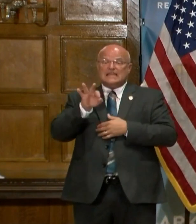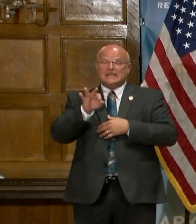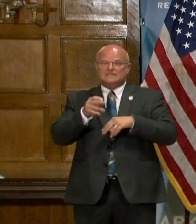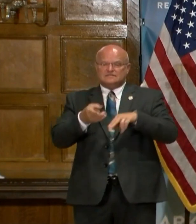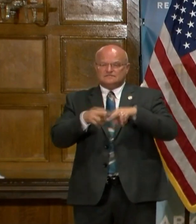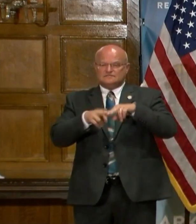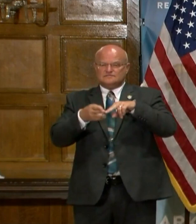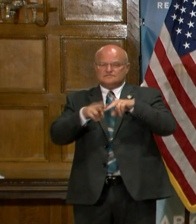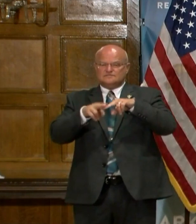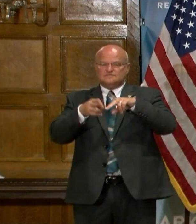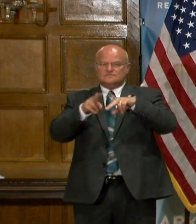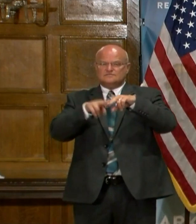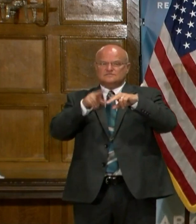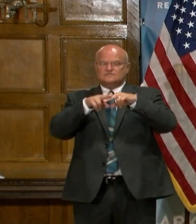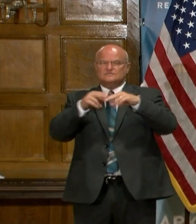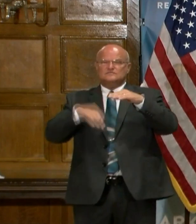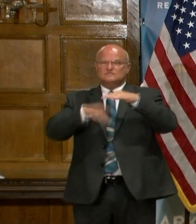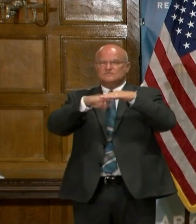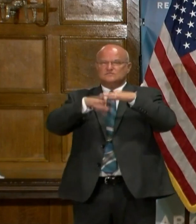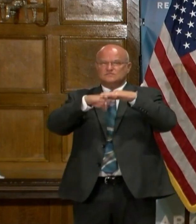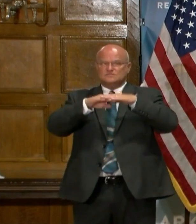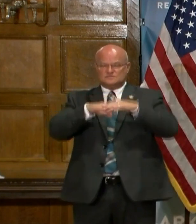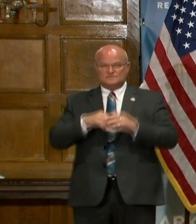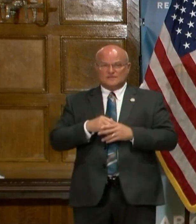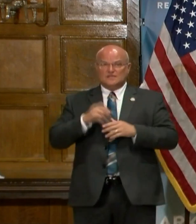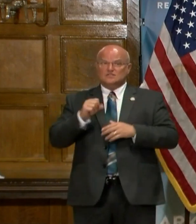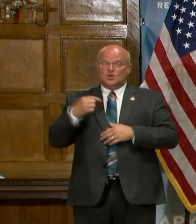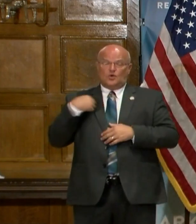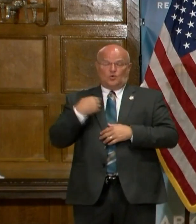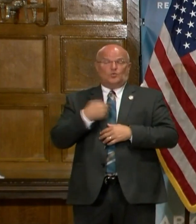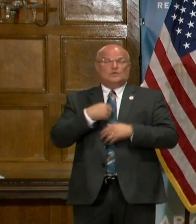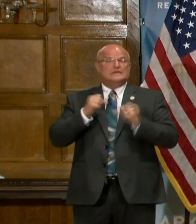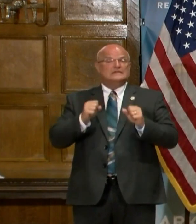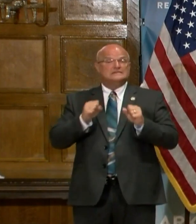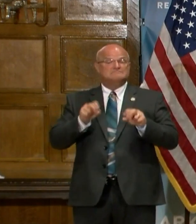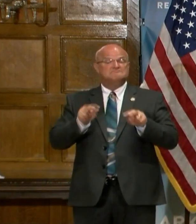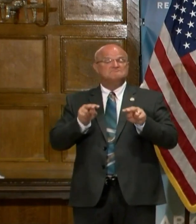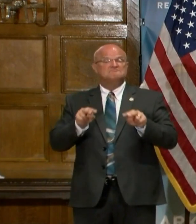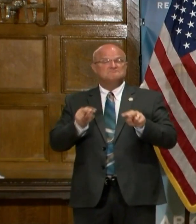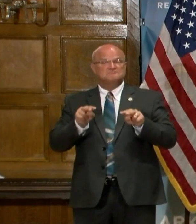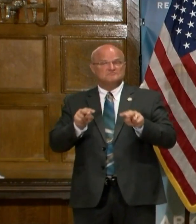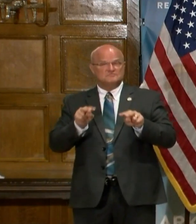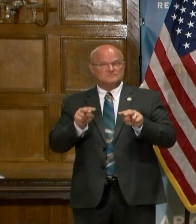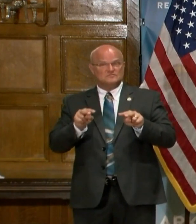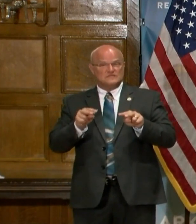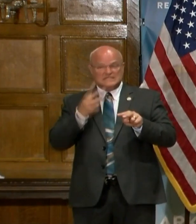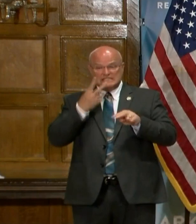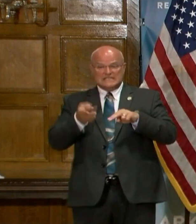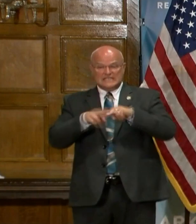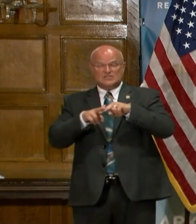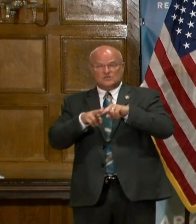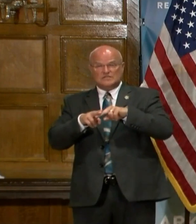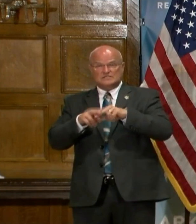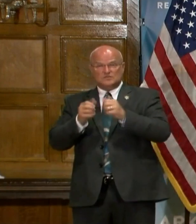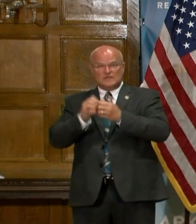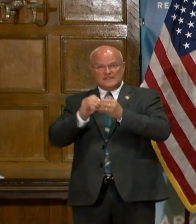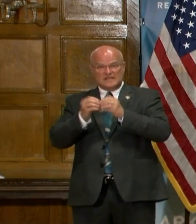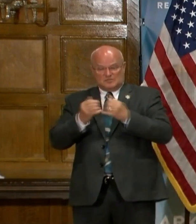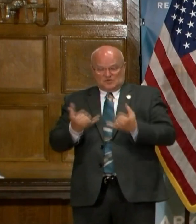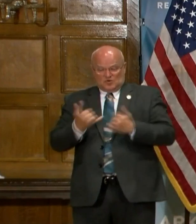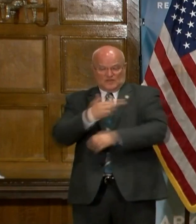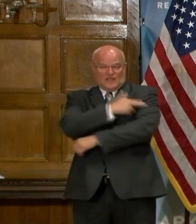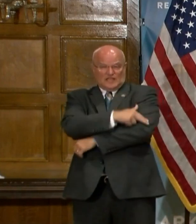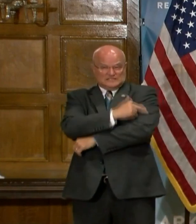creeping up towards those levels. Although we continue to see increases in our number of